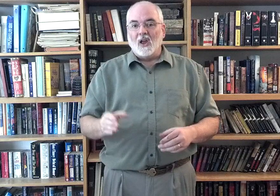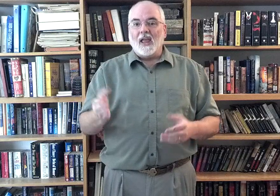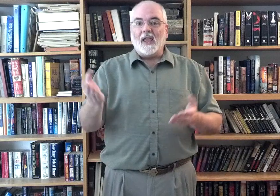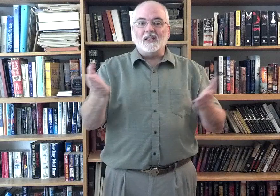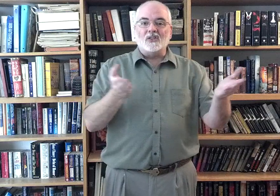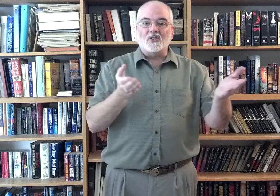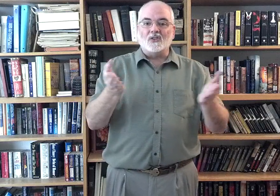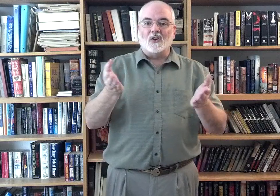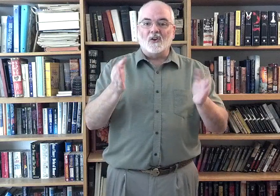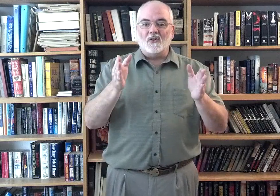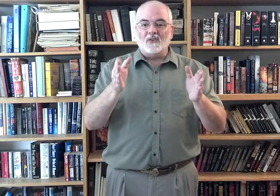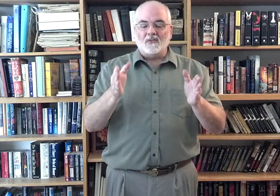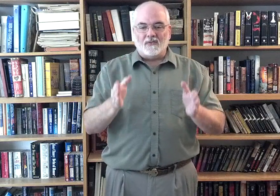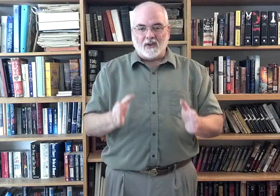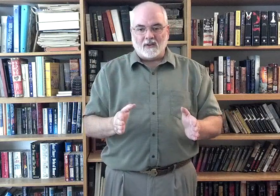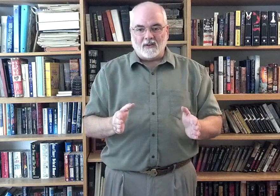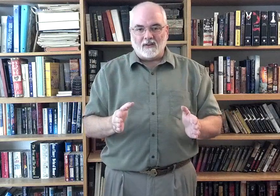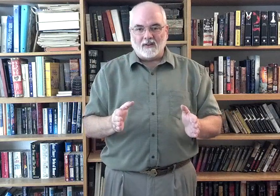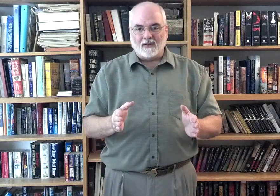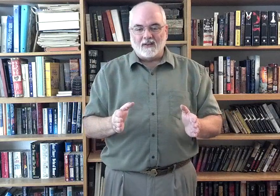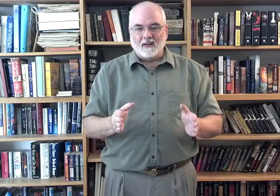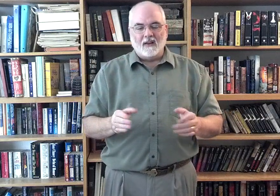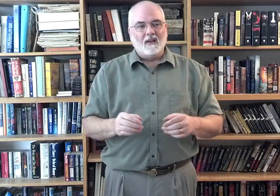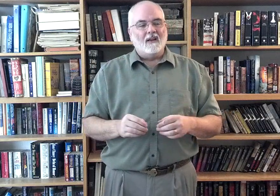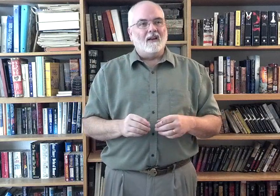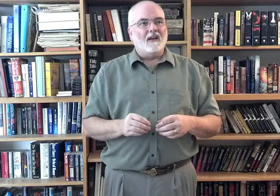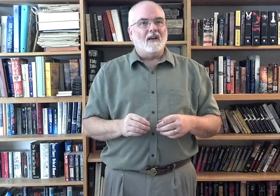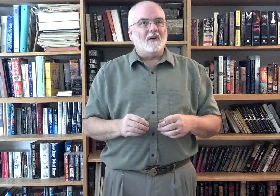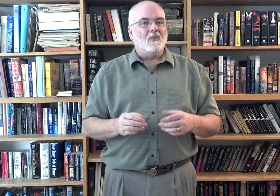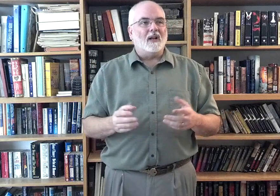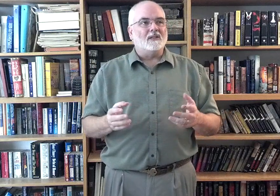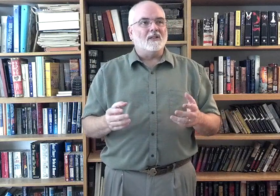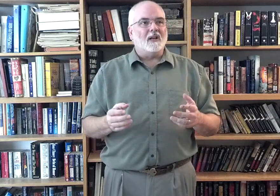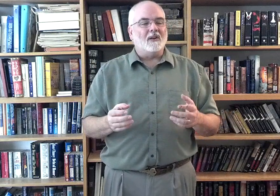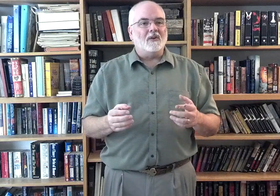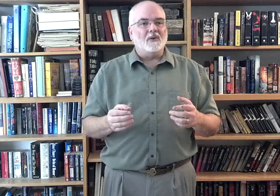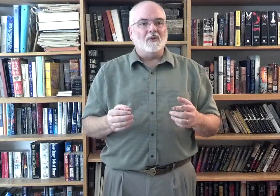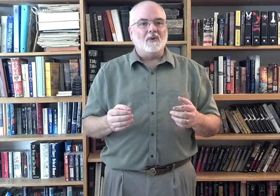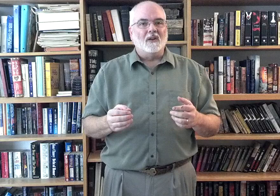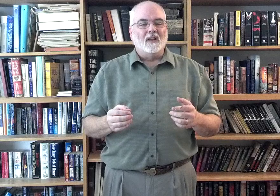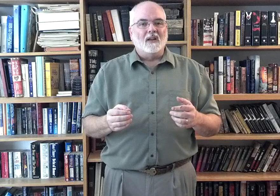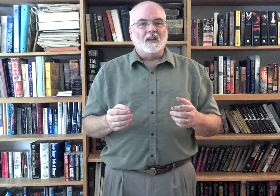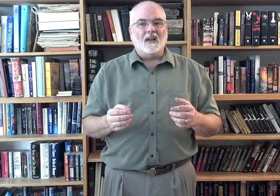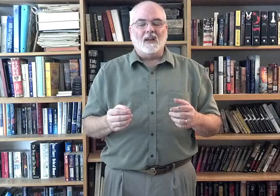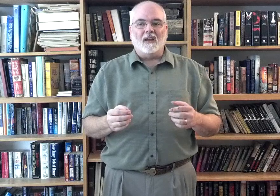a servant, what else could I do?